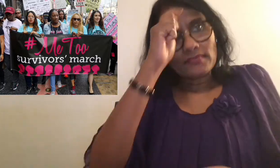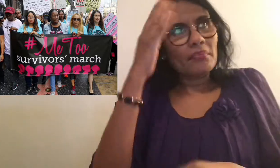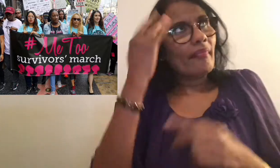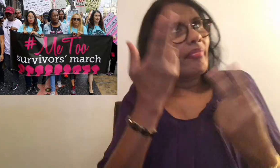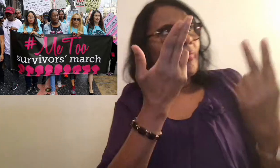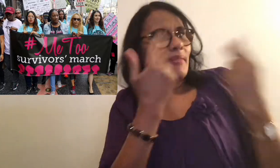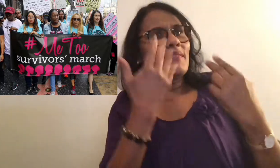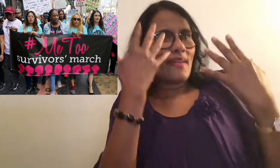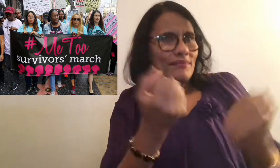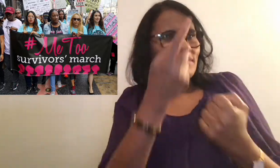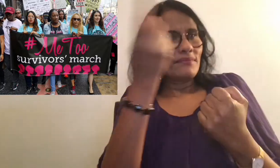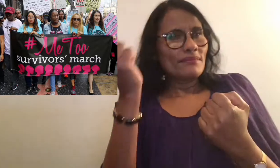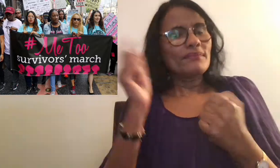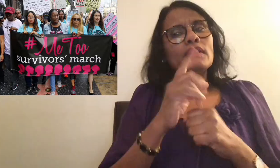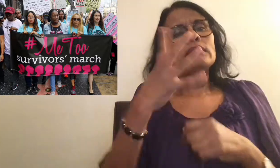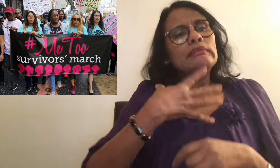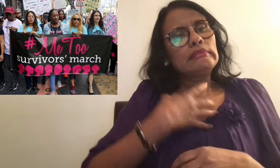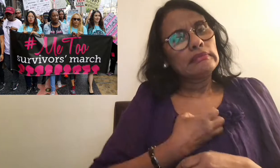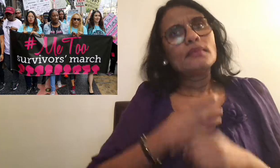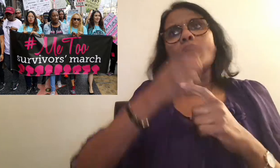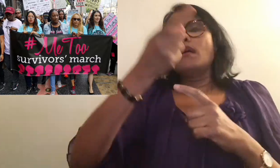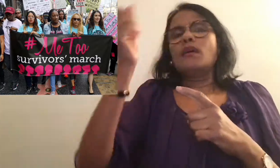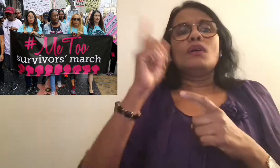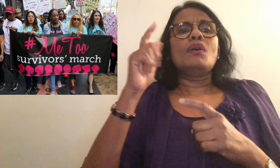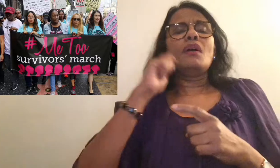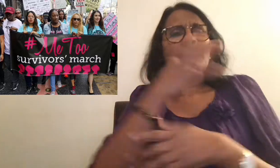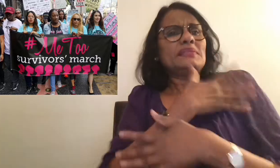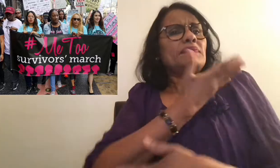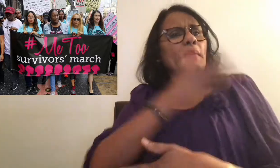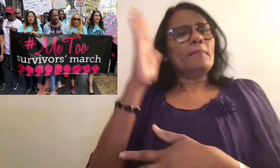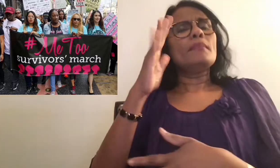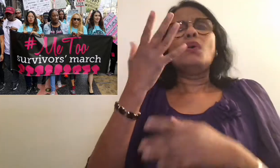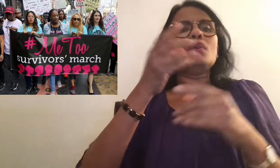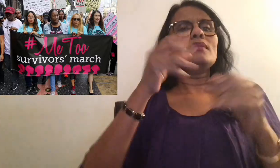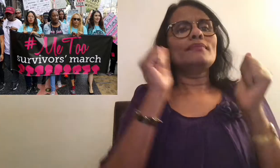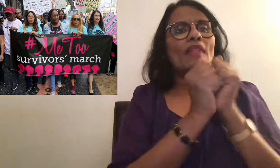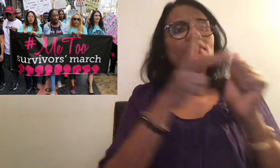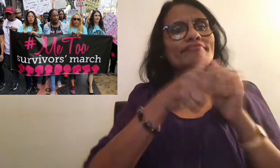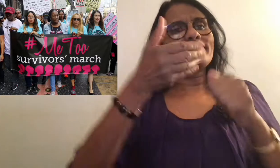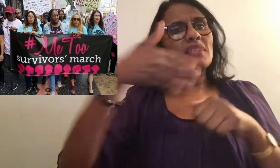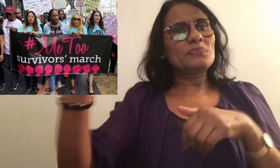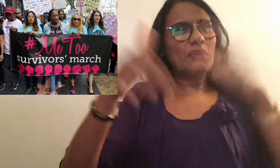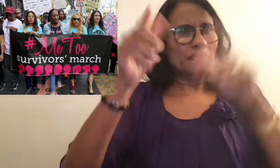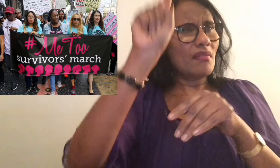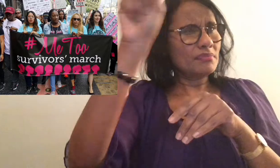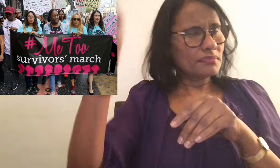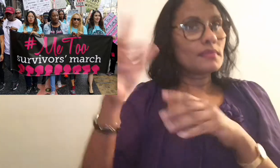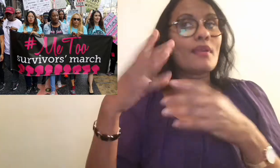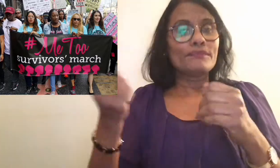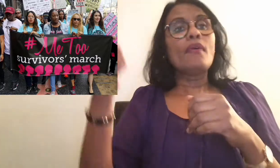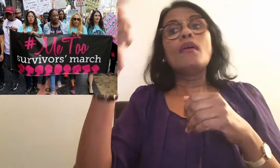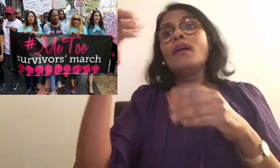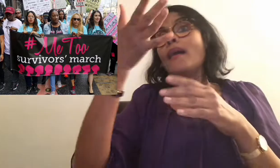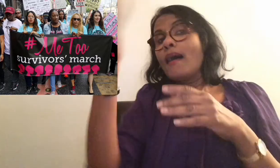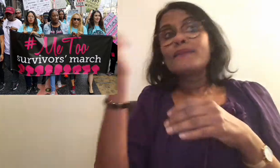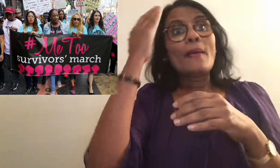benign, that does not mean what we're finding in the abdomen is not cancerous. And it's clearly severe enough to be causing all of the ailments that we see in